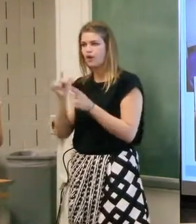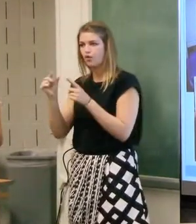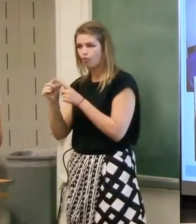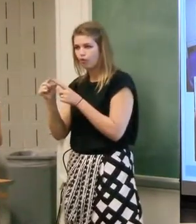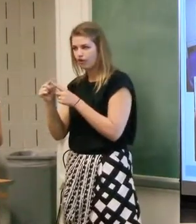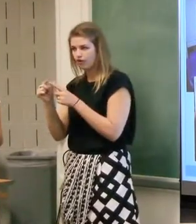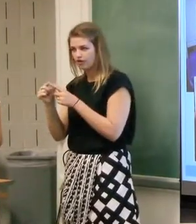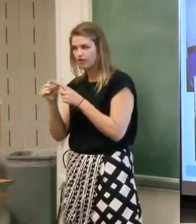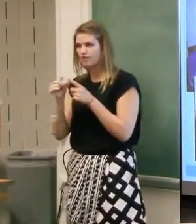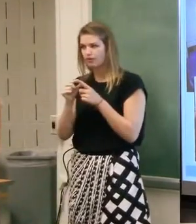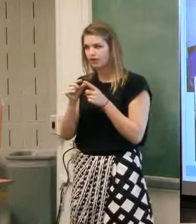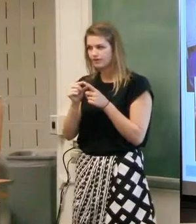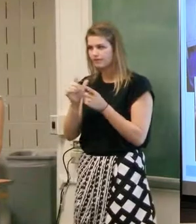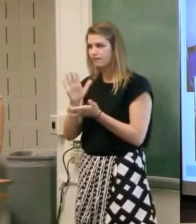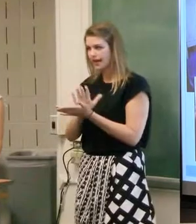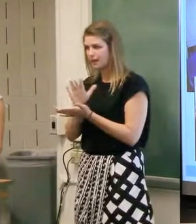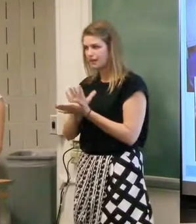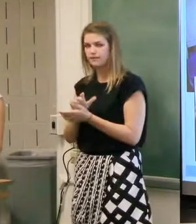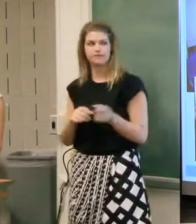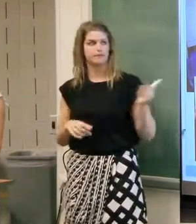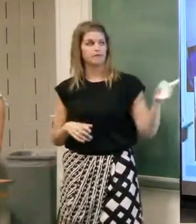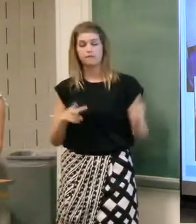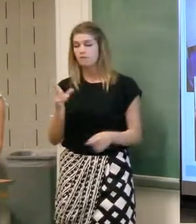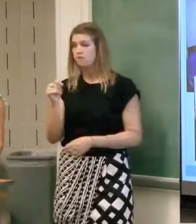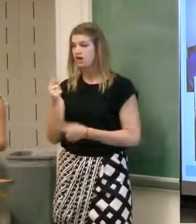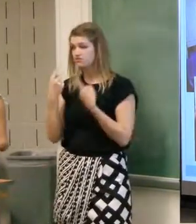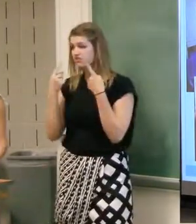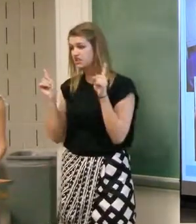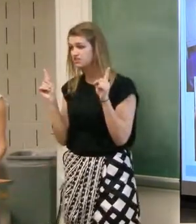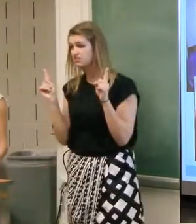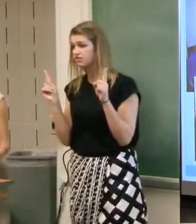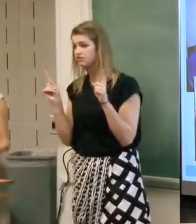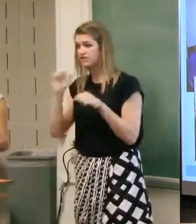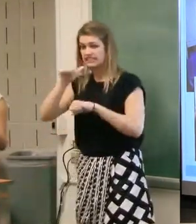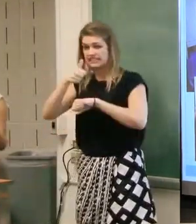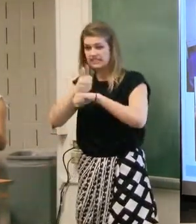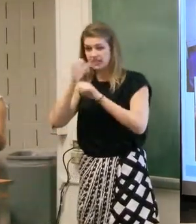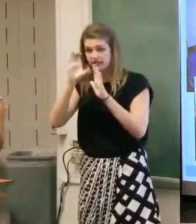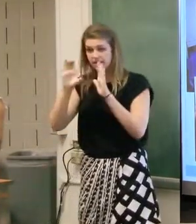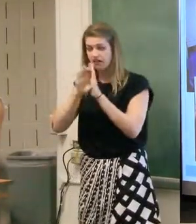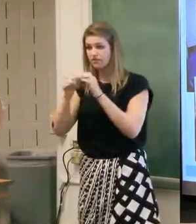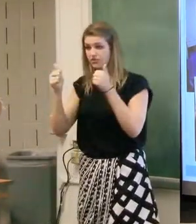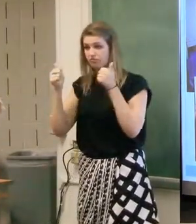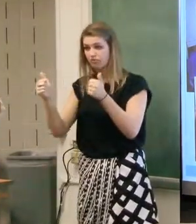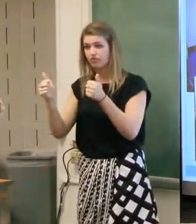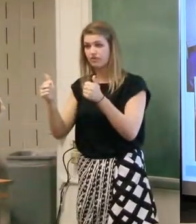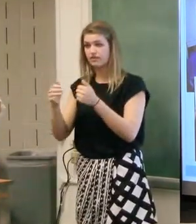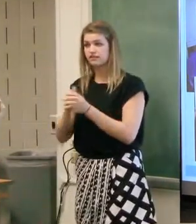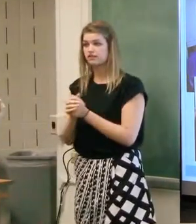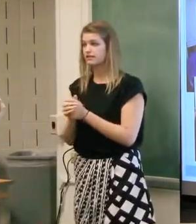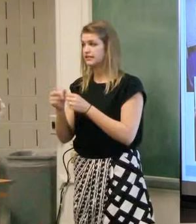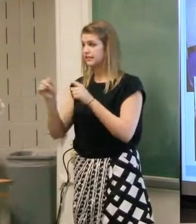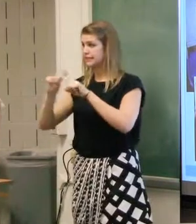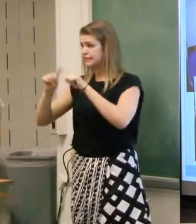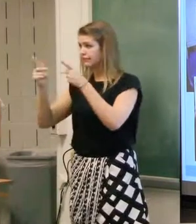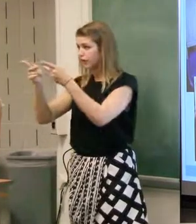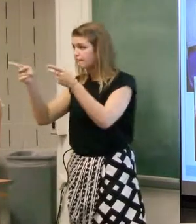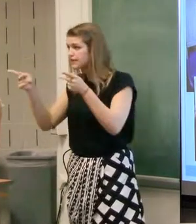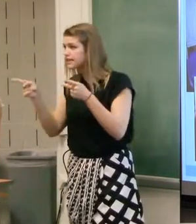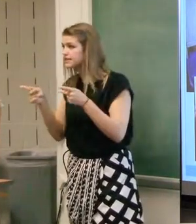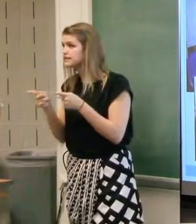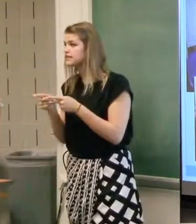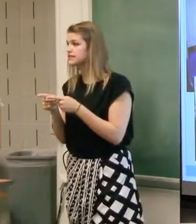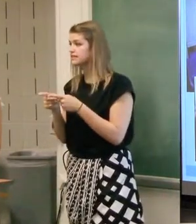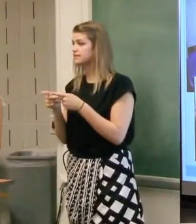with it. But I actually did very well in setting up my characters and setting up the different places in